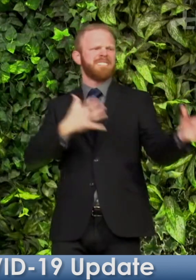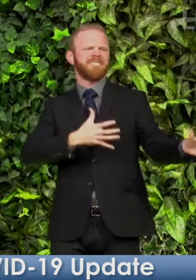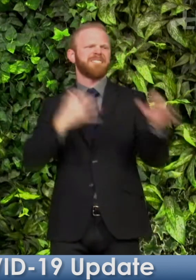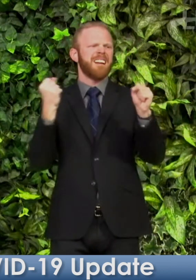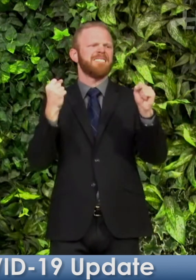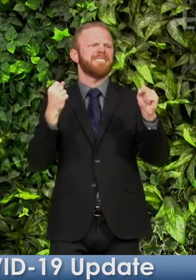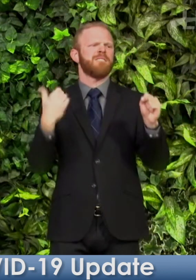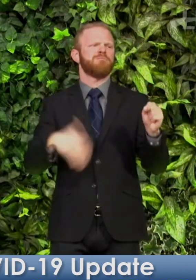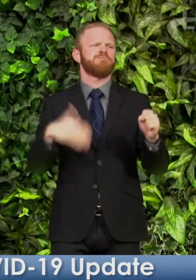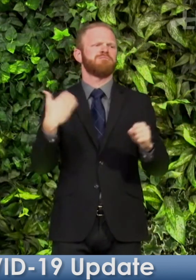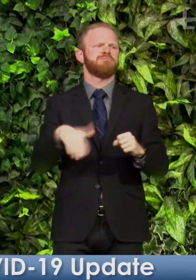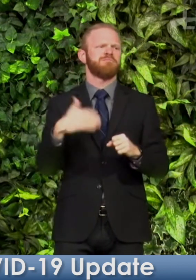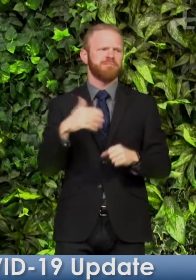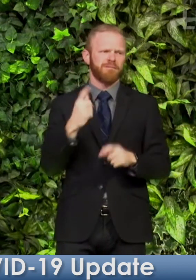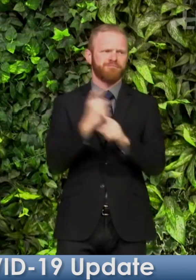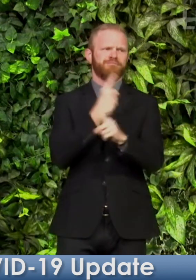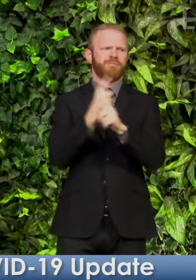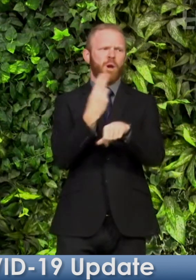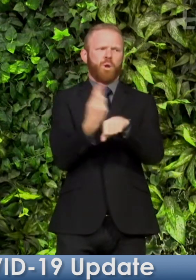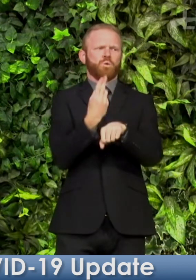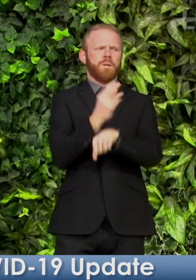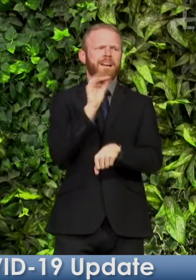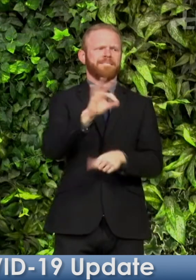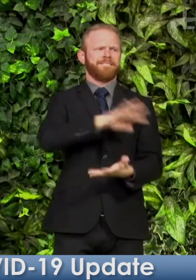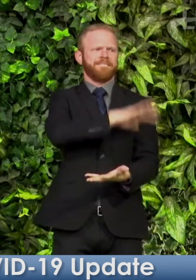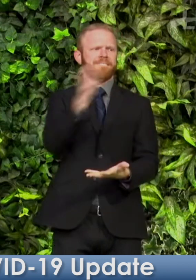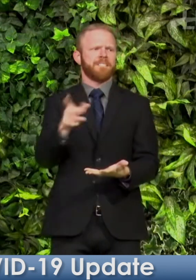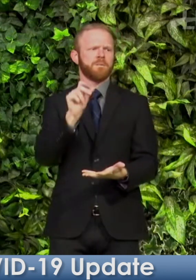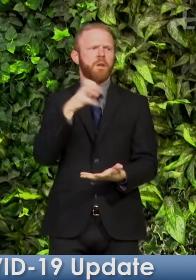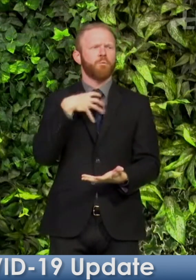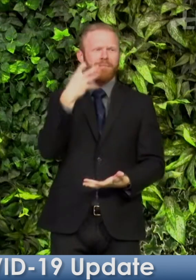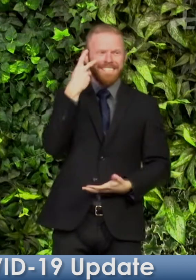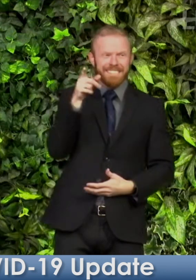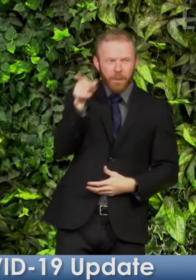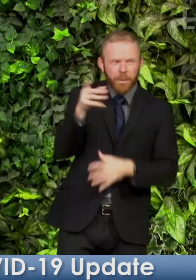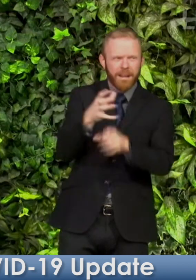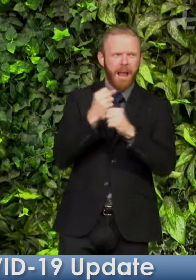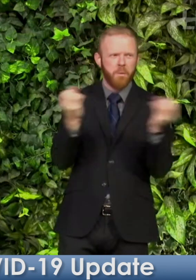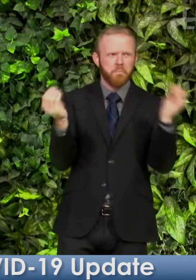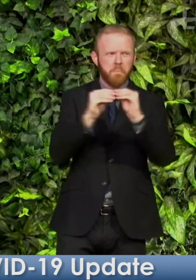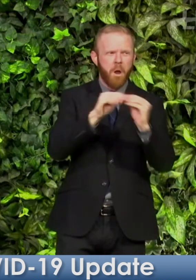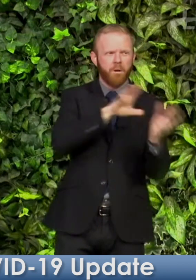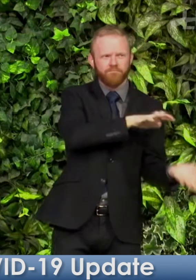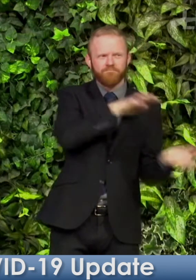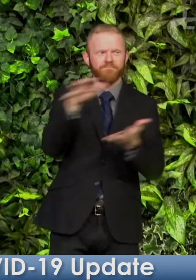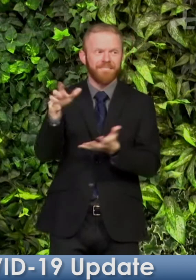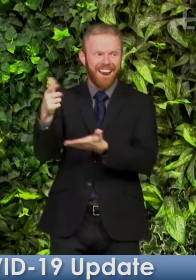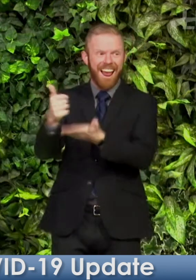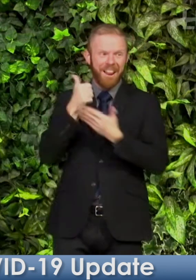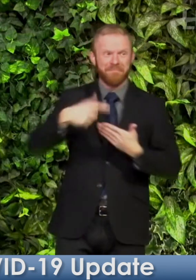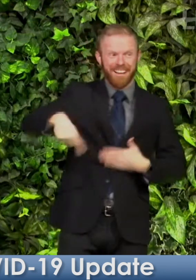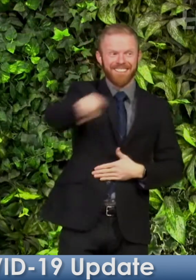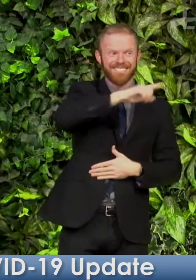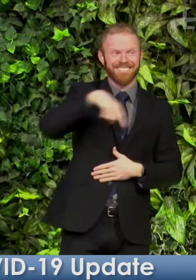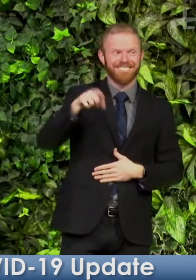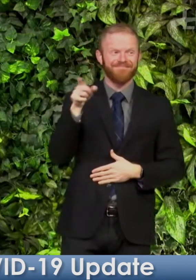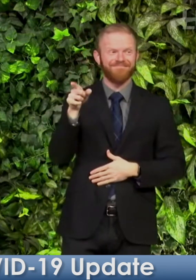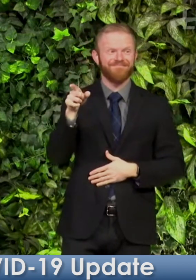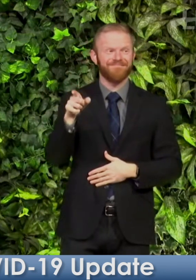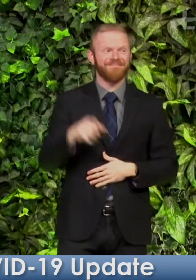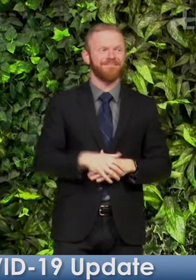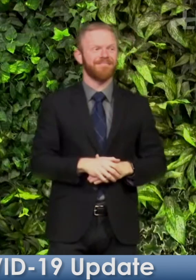rest of the county seems to be struggling. I want to see you get more doses so you can help us vaccinate Signal Hill